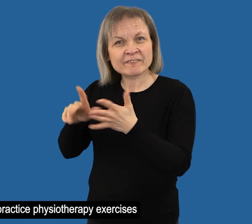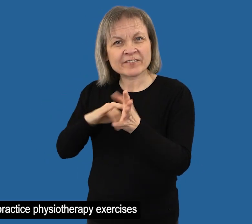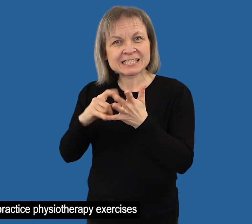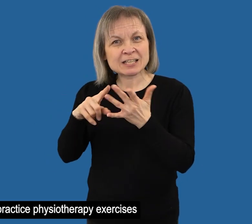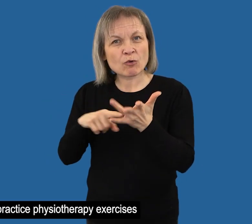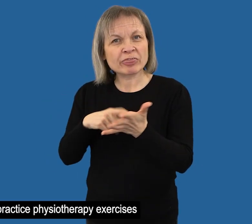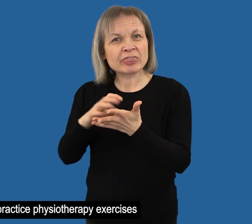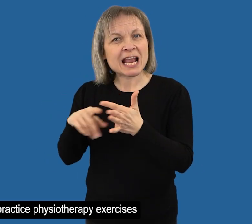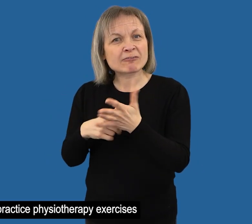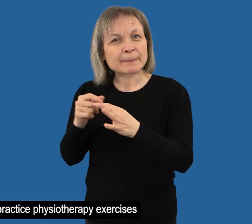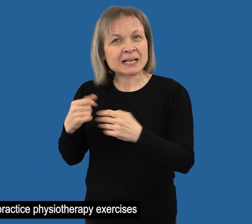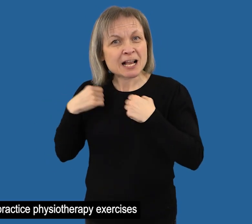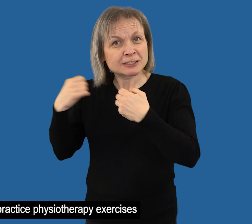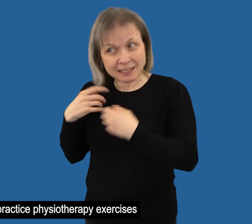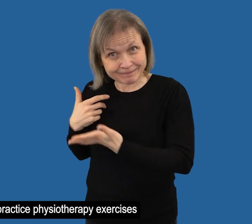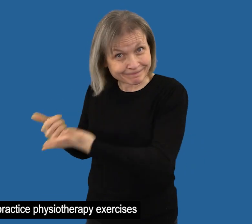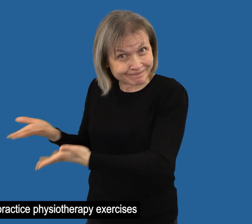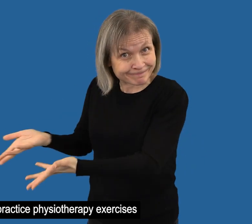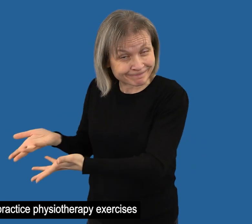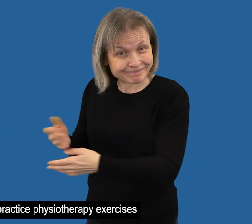Help practice physiotherapy exercises.